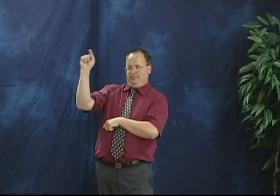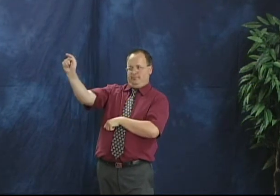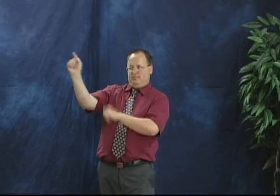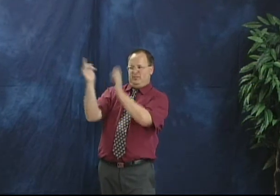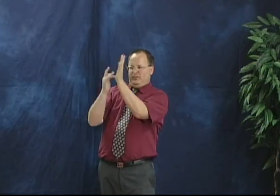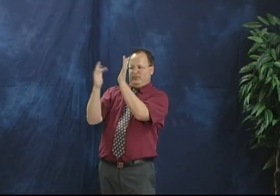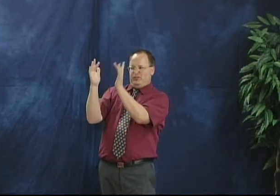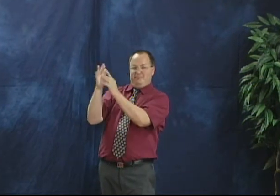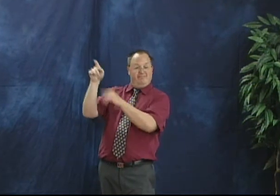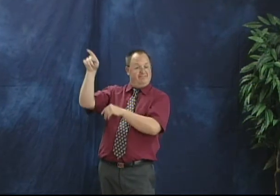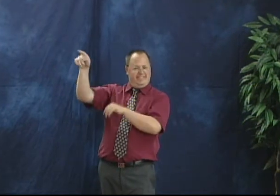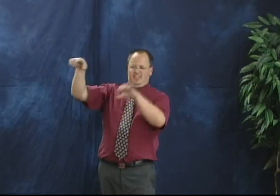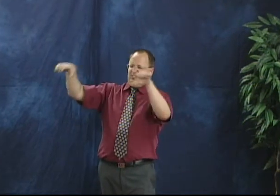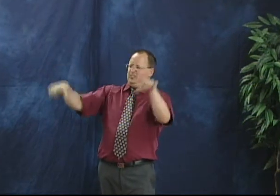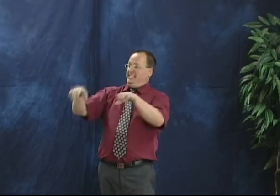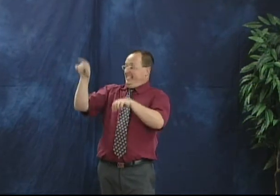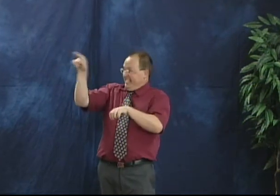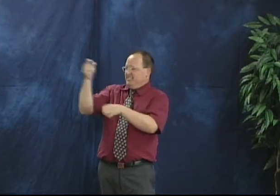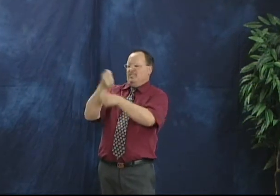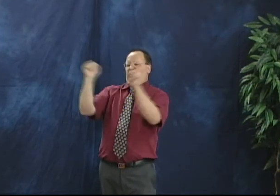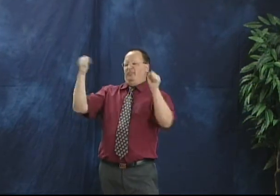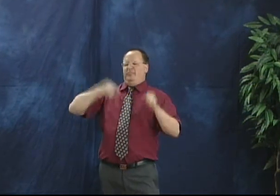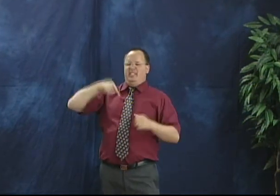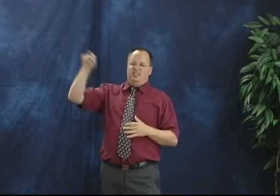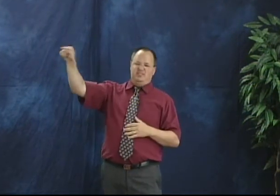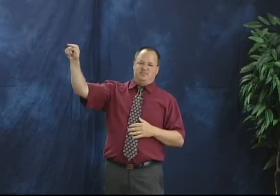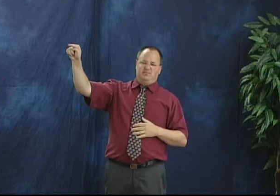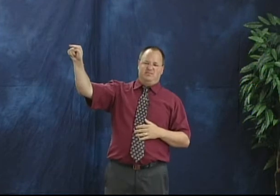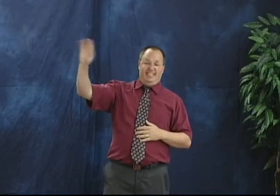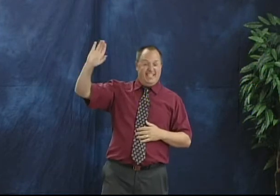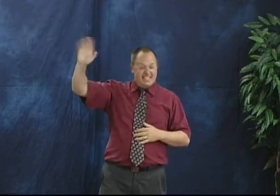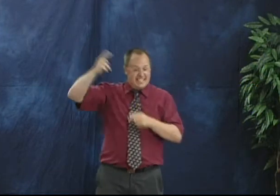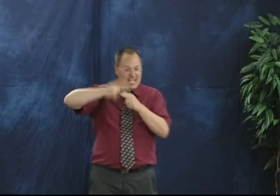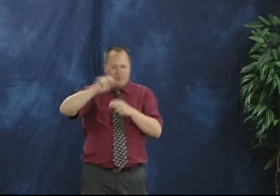that knowing that they are saved purely by what Christ has done,